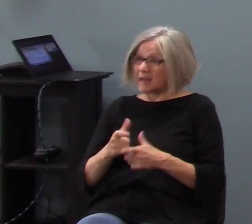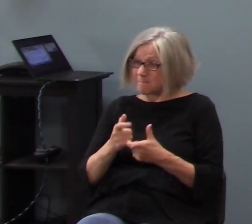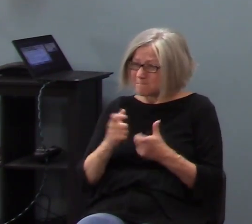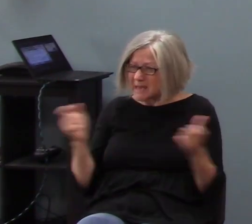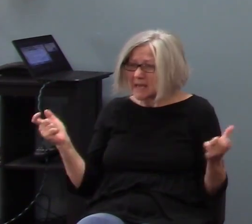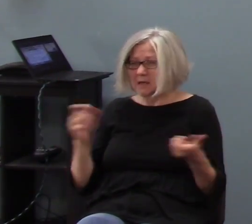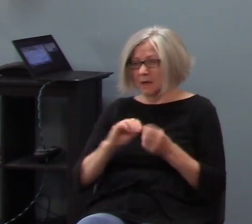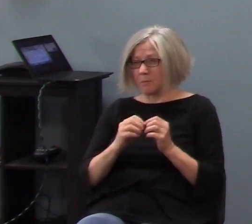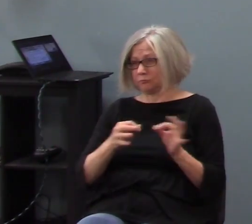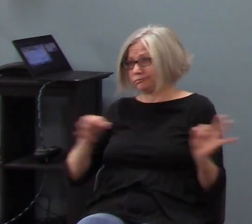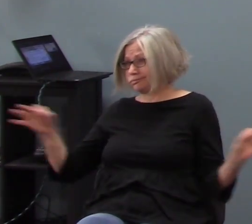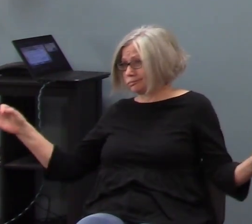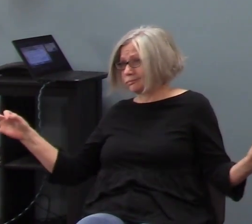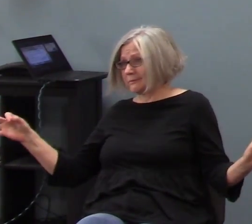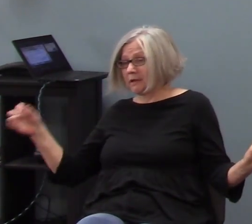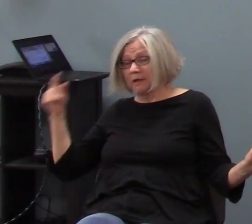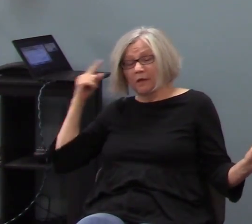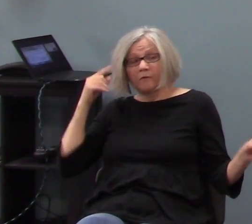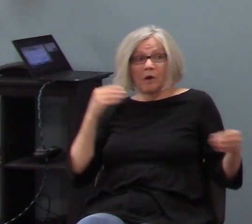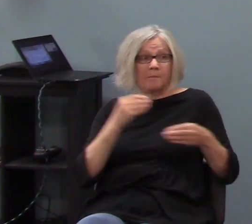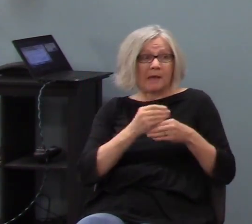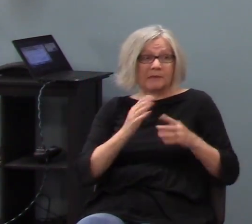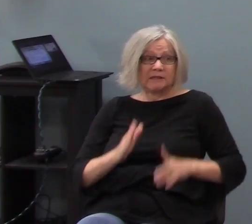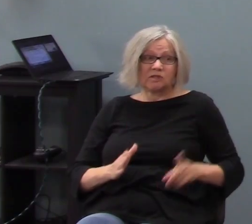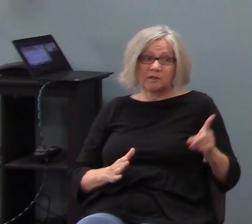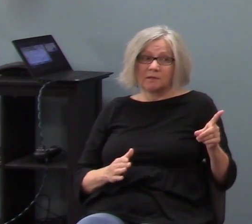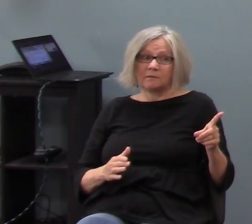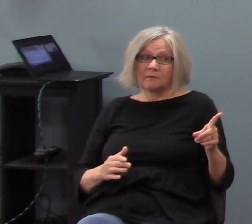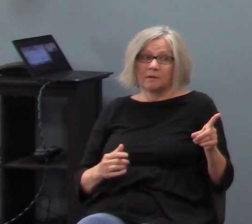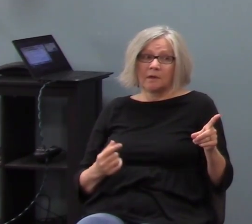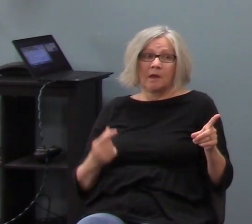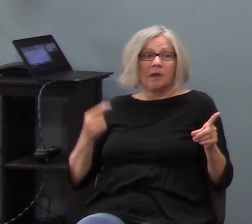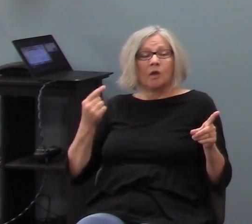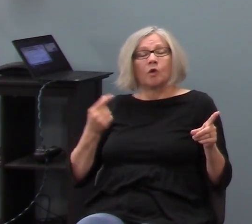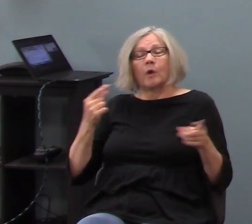Okay? For your mathematicians there, I mean, Graham's number would be big enough.